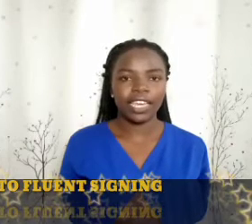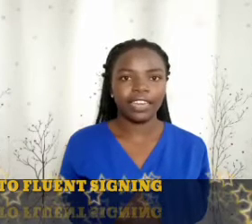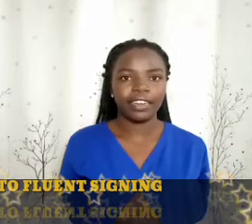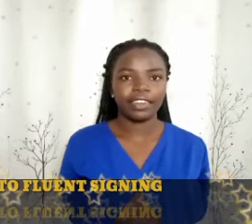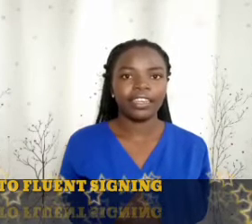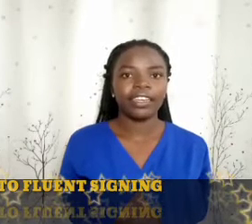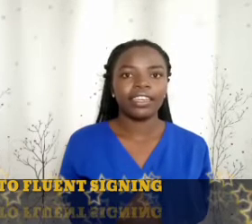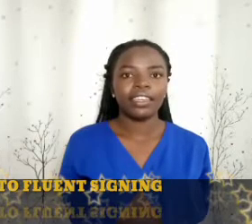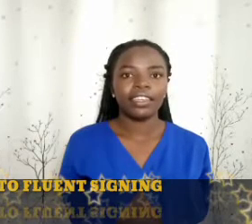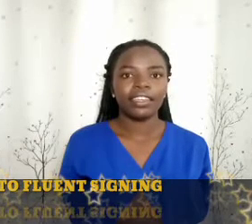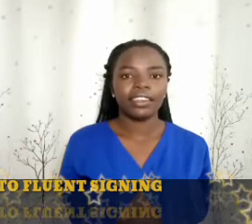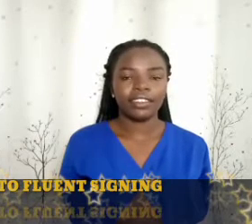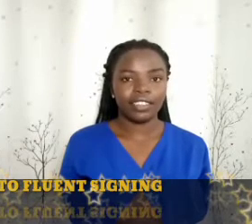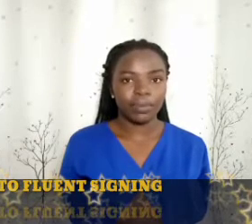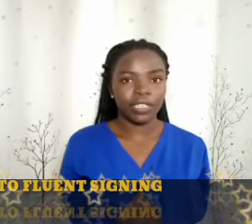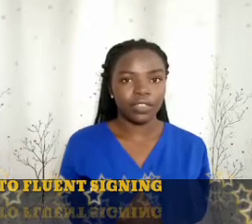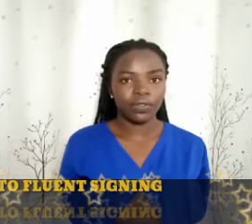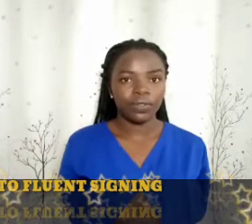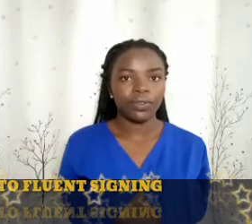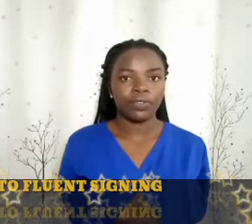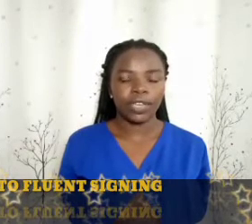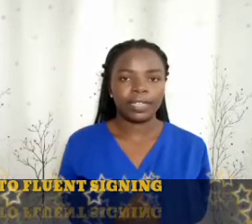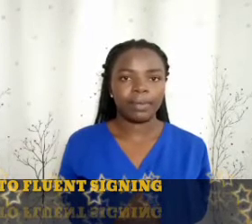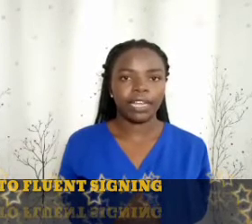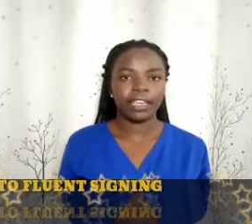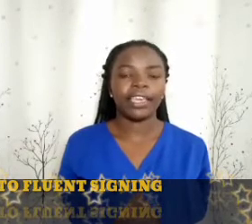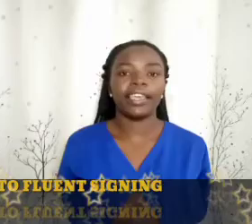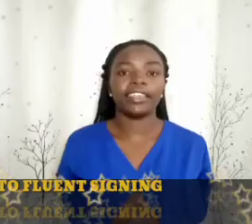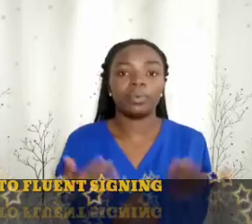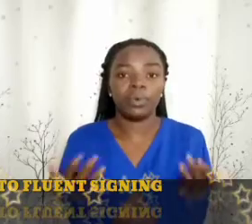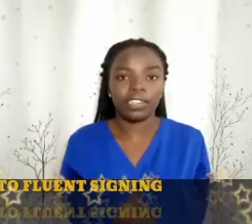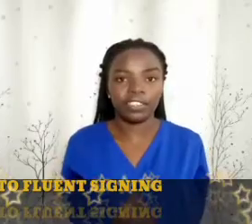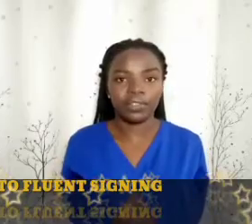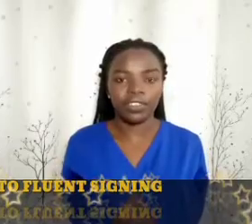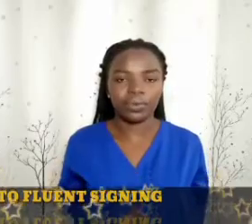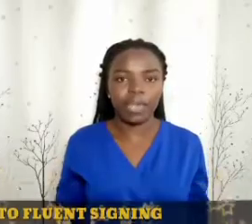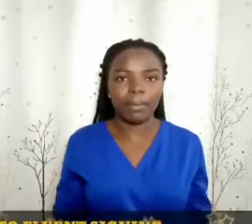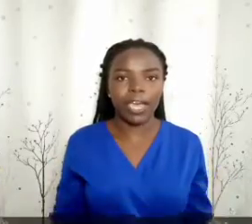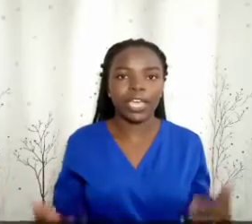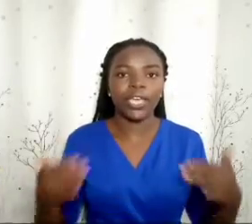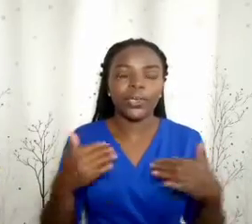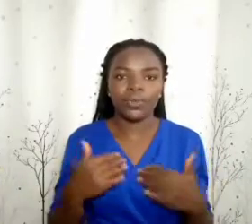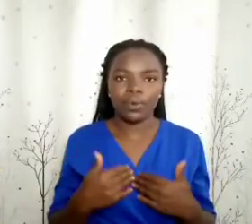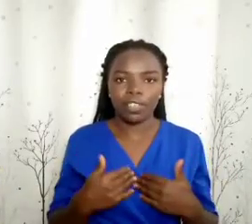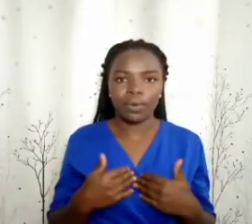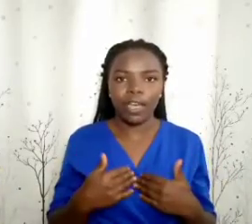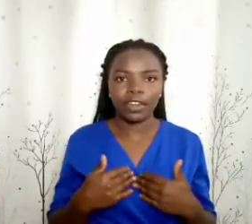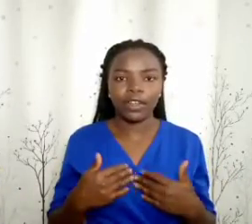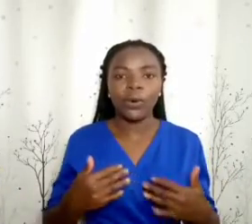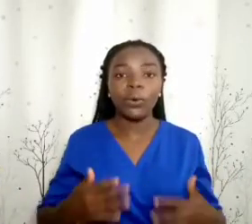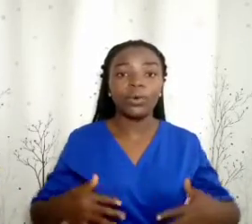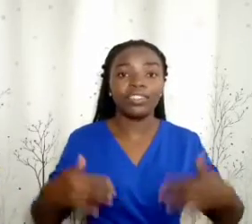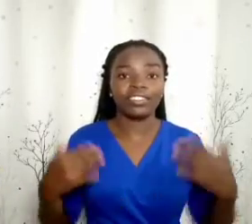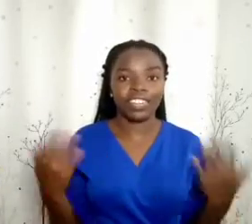and receptive fingerspelling. Expressive is whereby you are the one who is